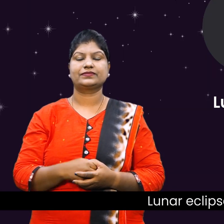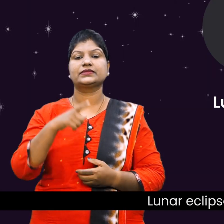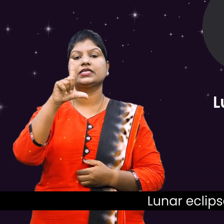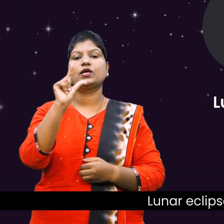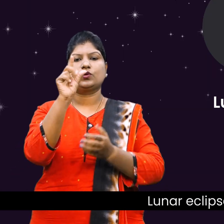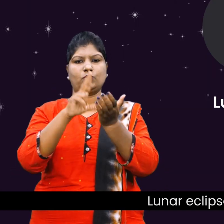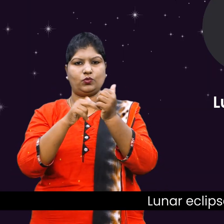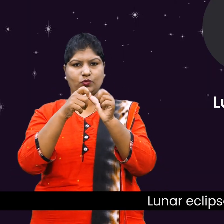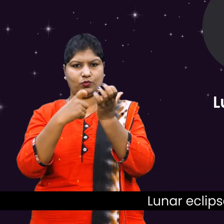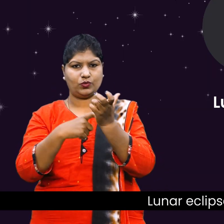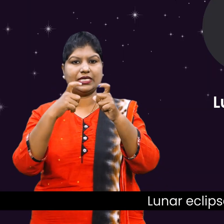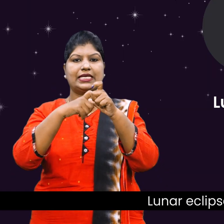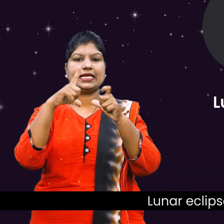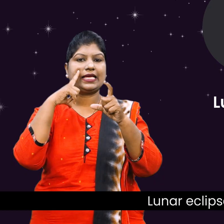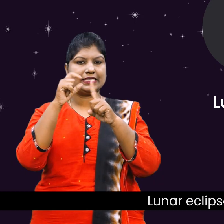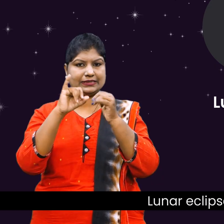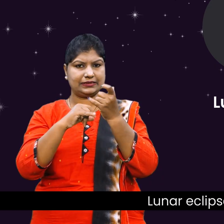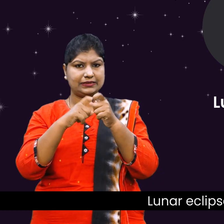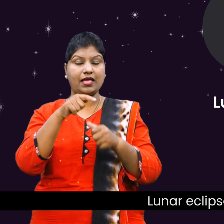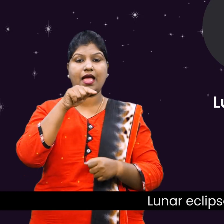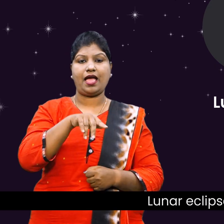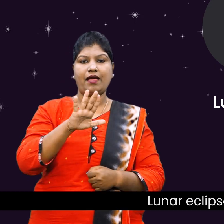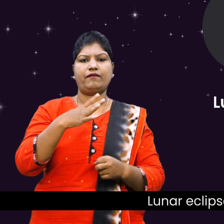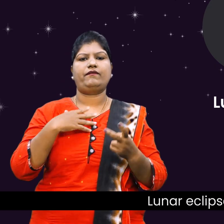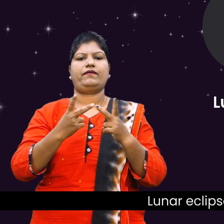Lunar eclipse can be of three types.